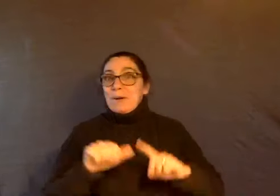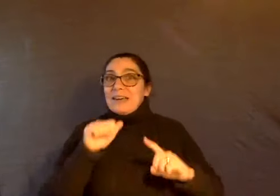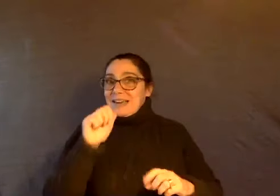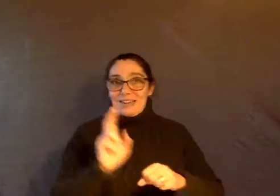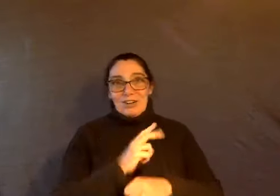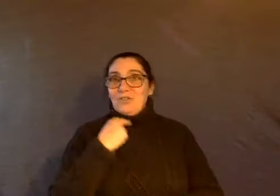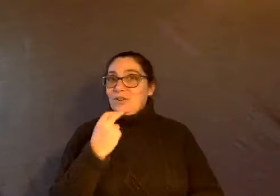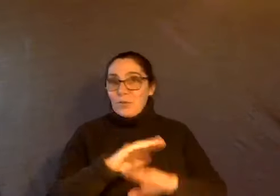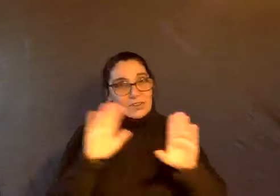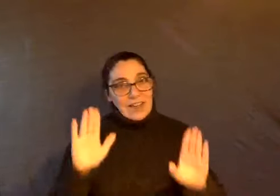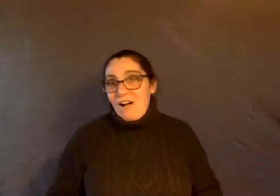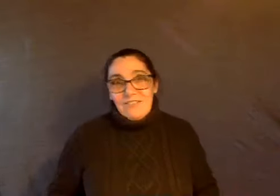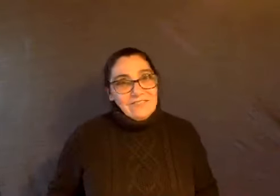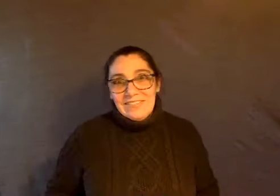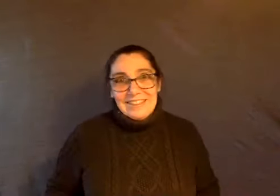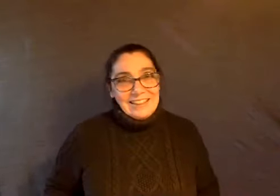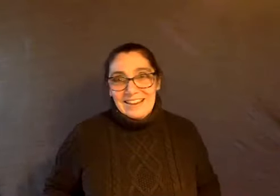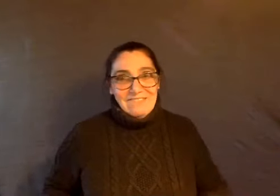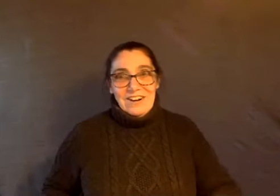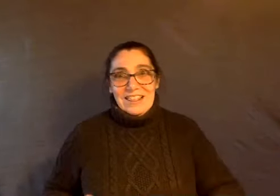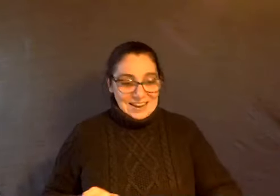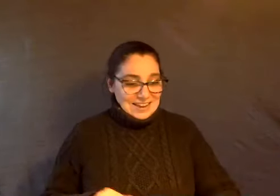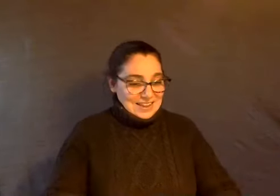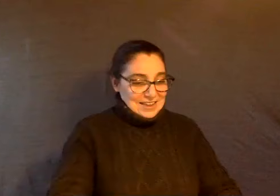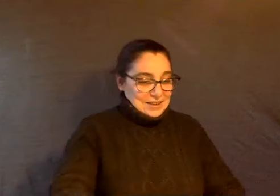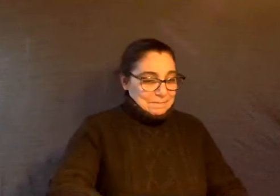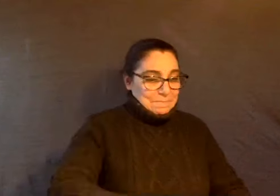he doesn't use his voice at all for anything.